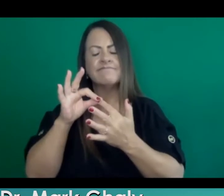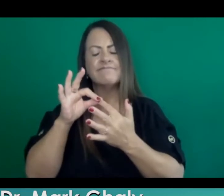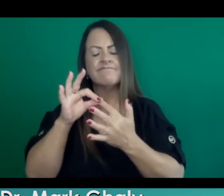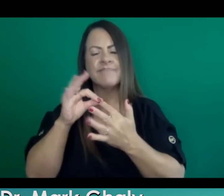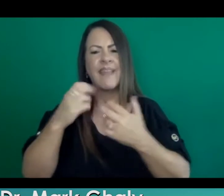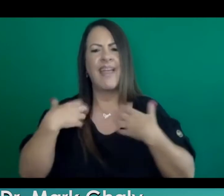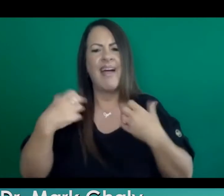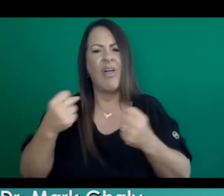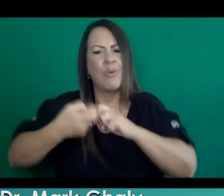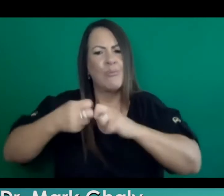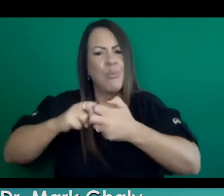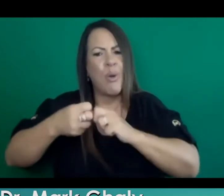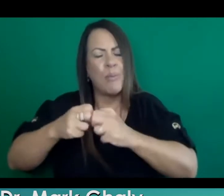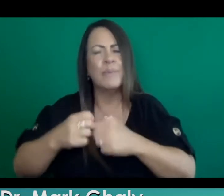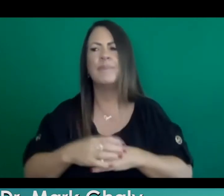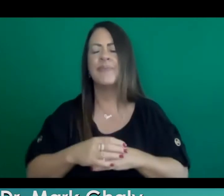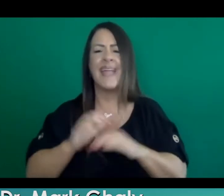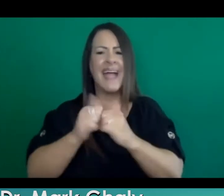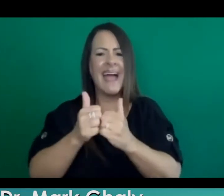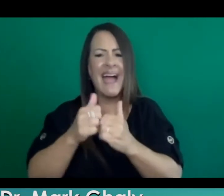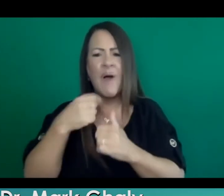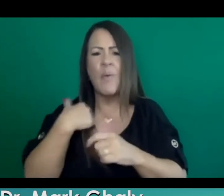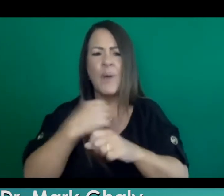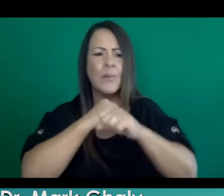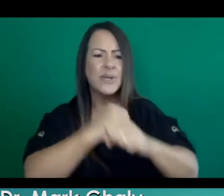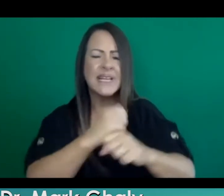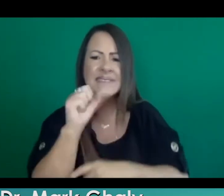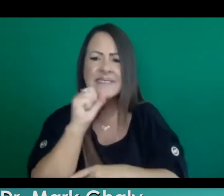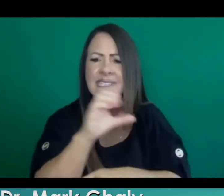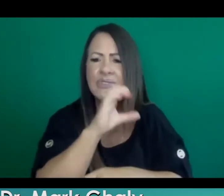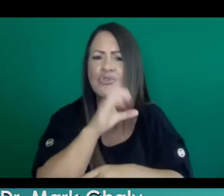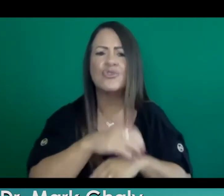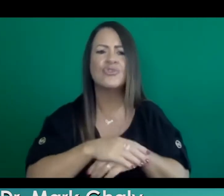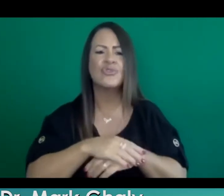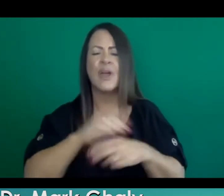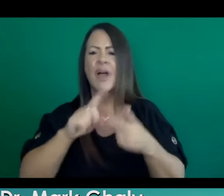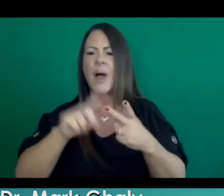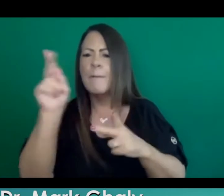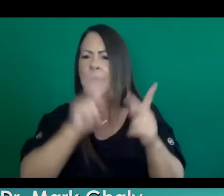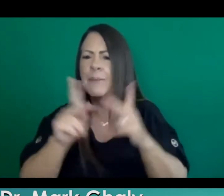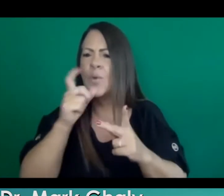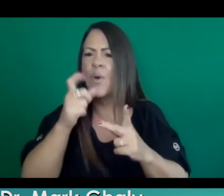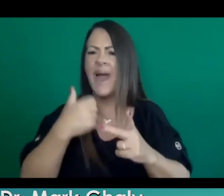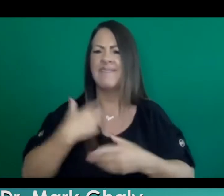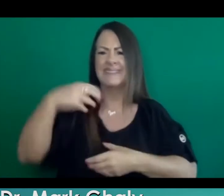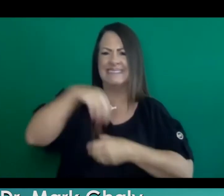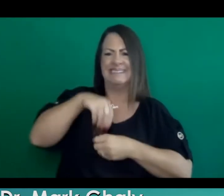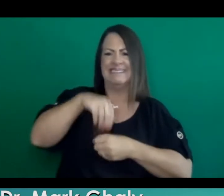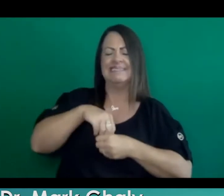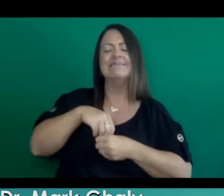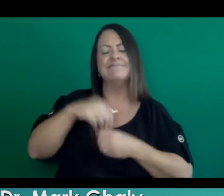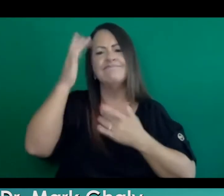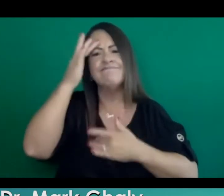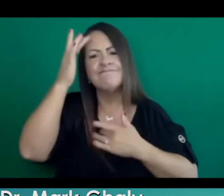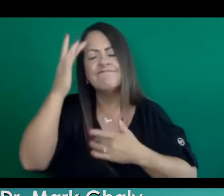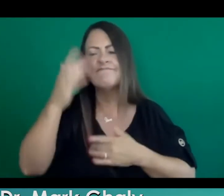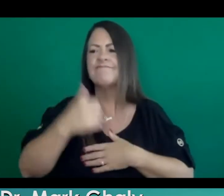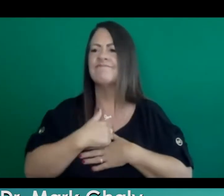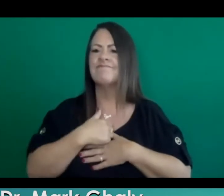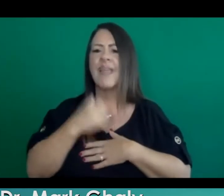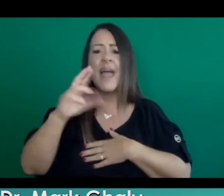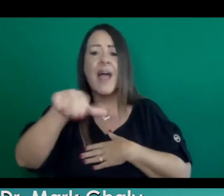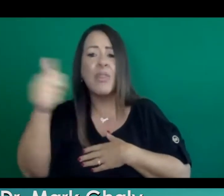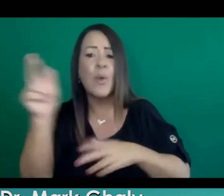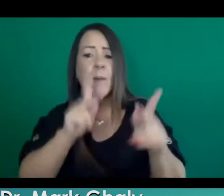the beginning, about protecting our seniors, protecting those with underlying health conditions, with functional needs. And